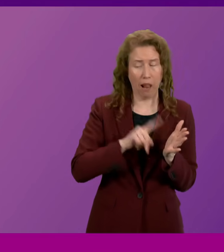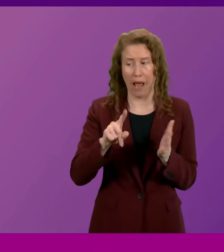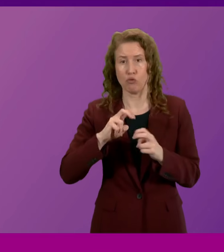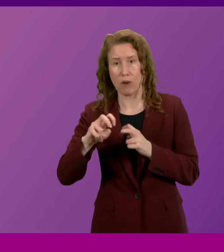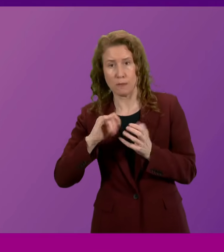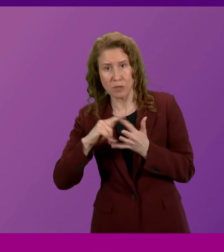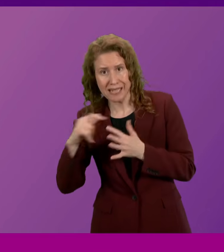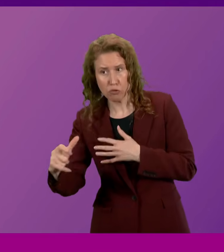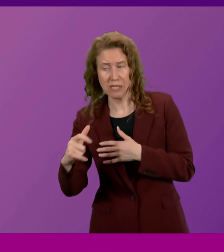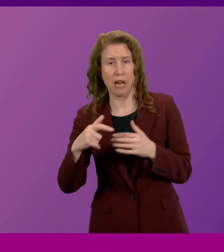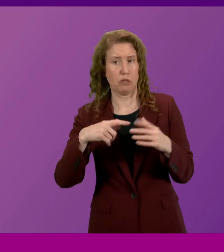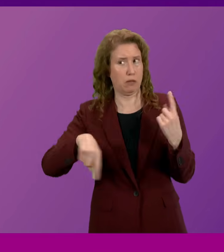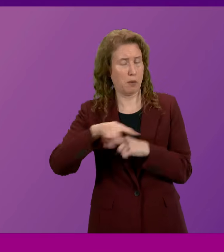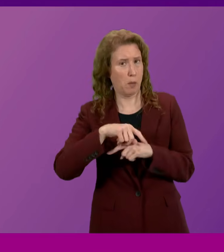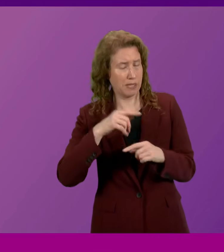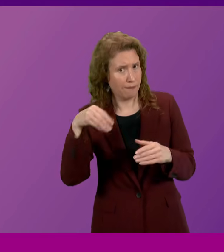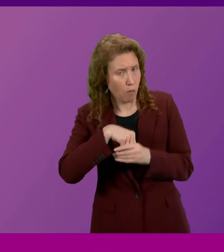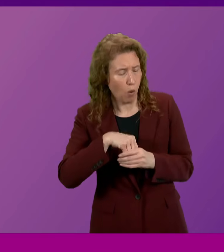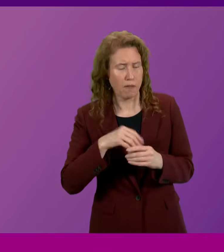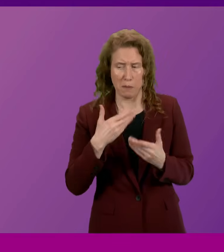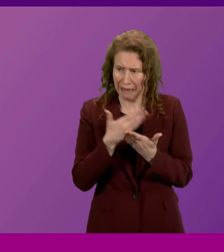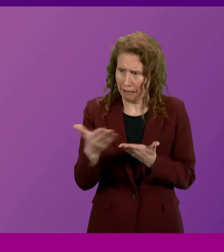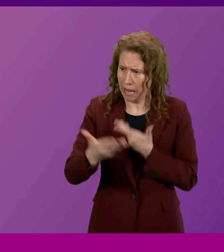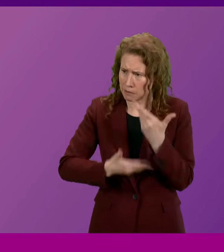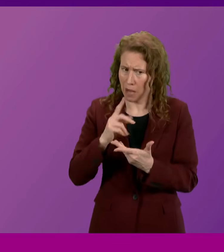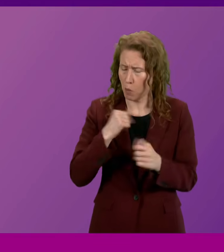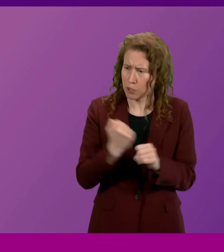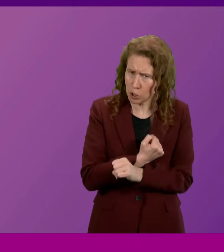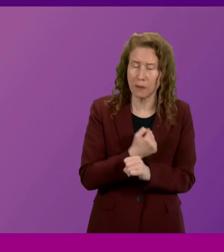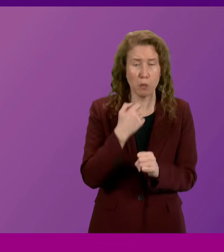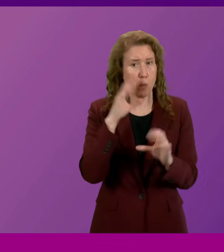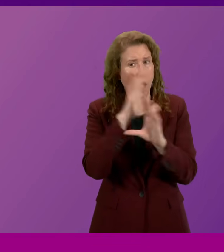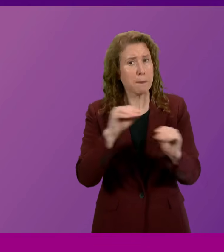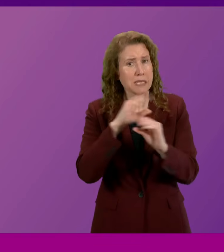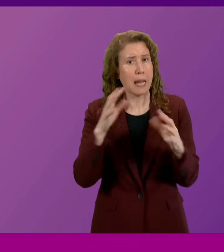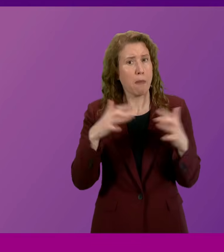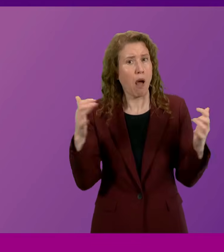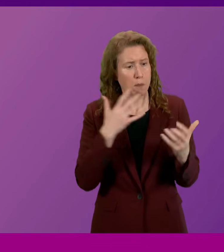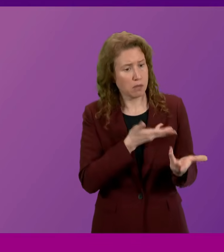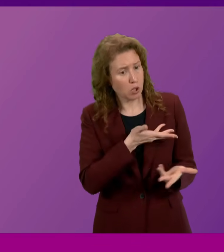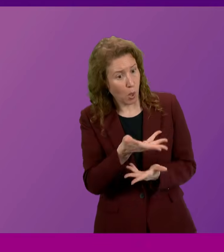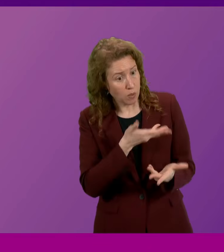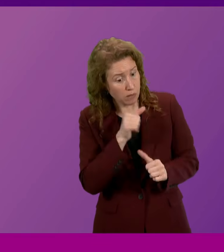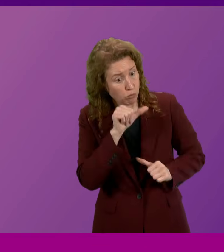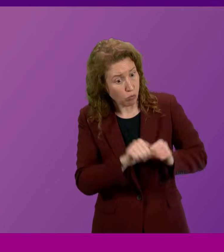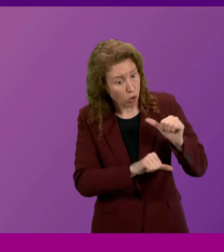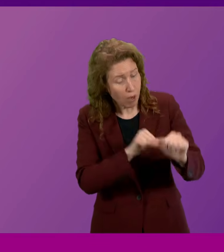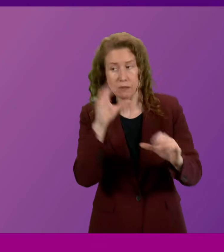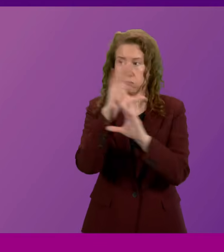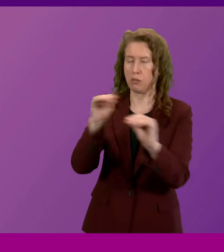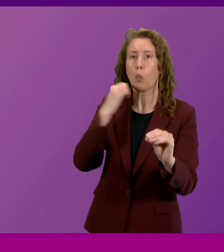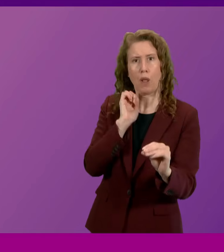has made clear to Parliament the steps that have been taken, and we will, of course, update Parliament when that negotiation progresses. But I